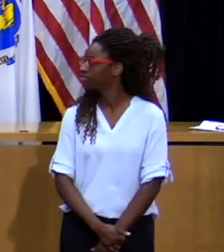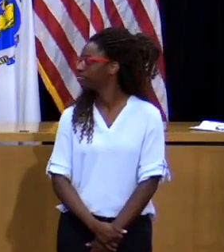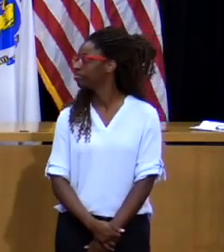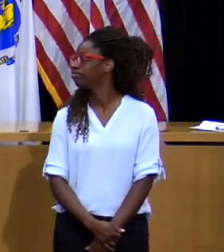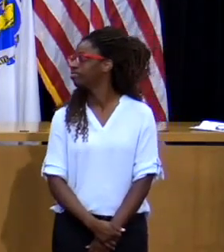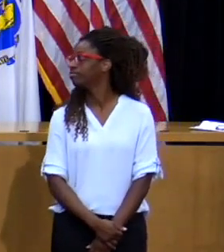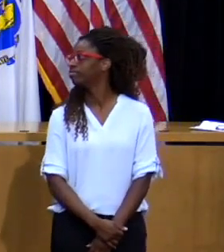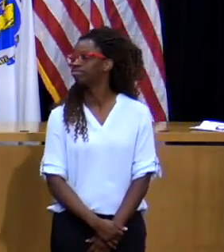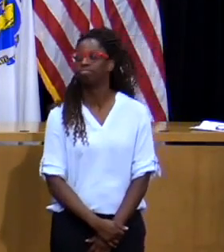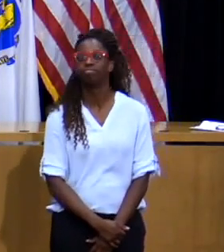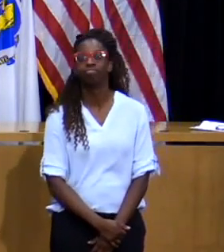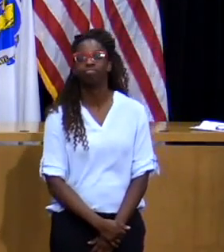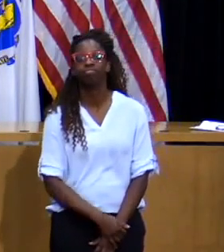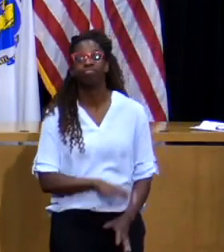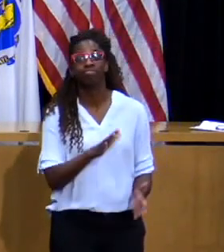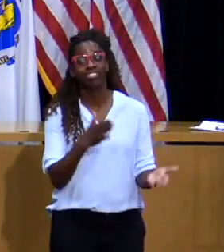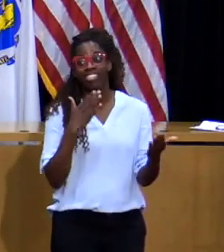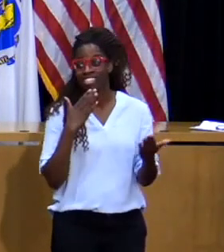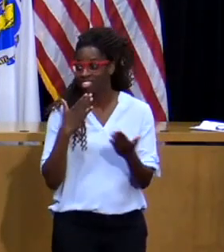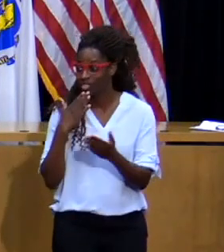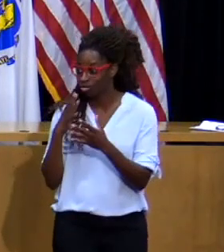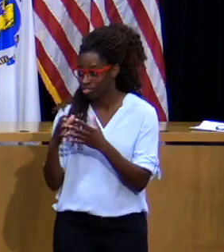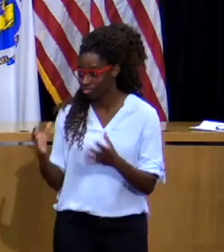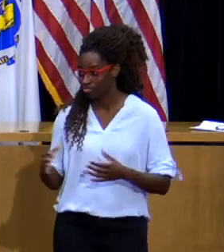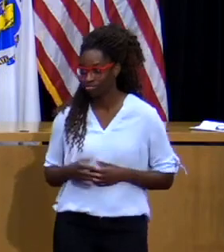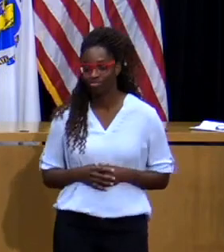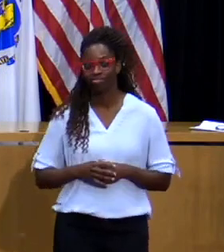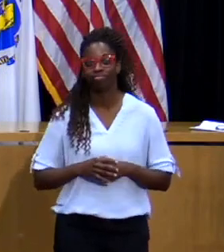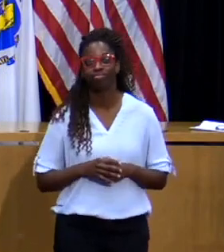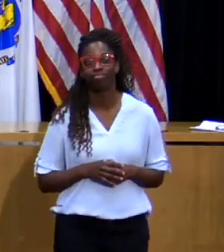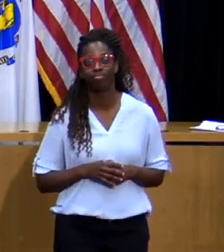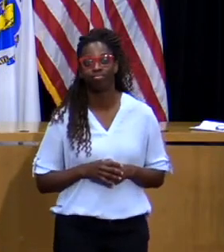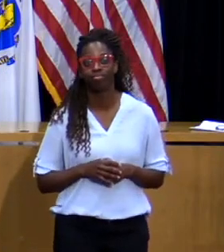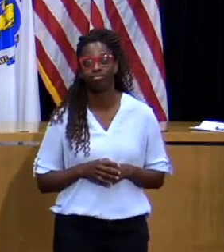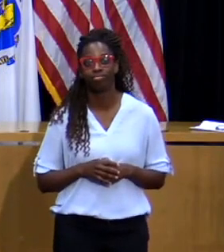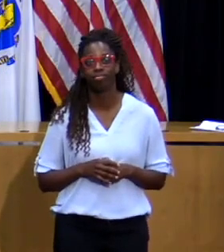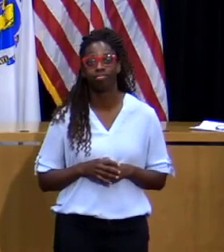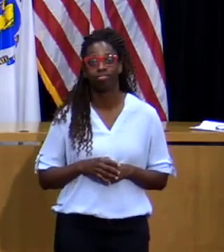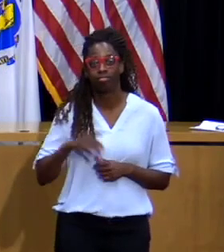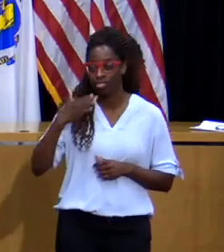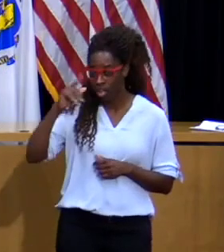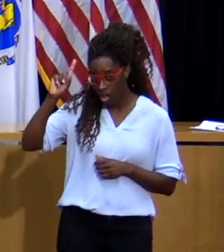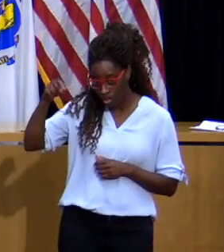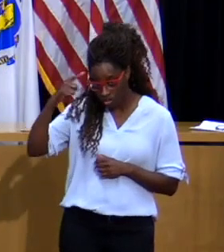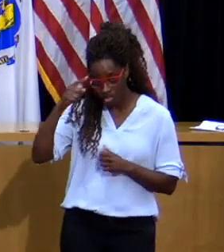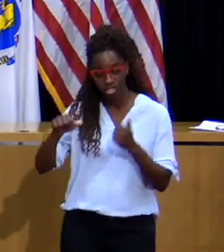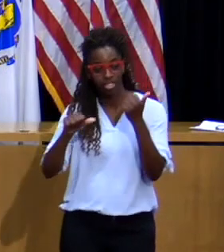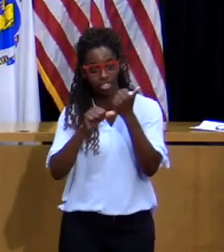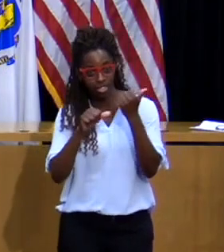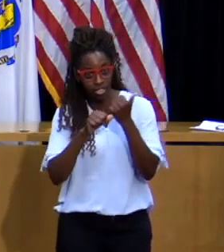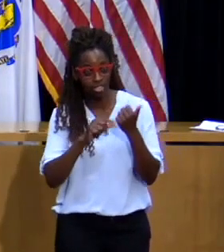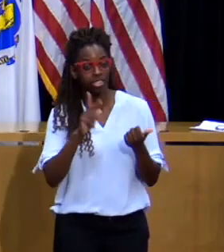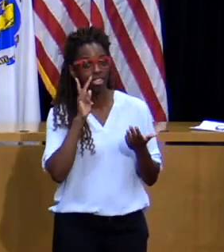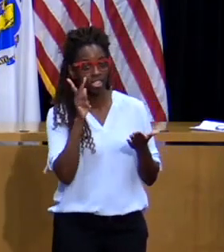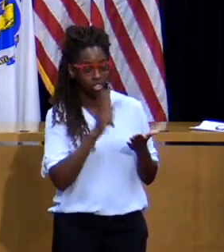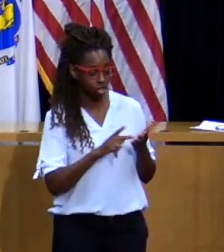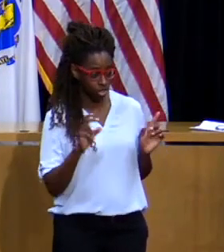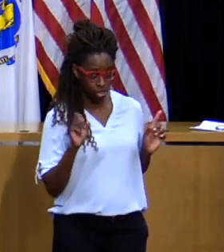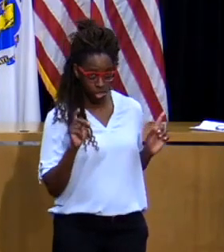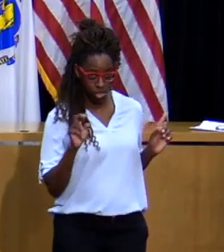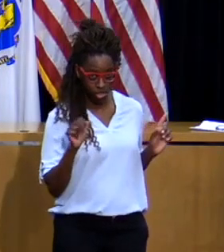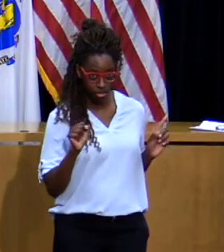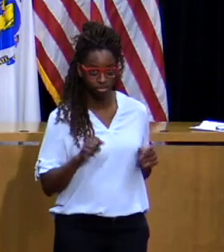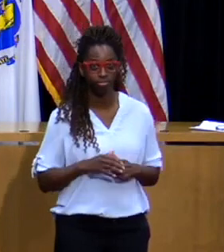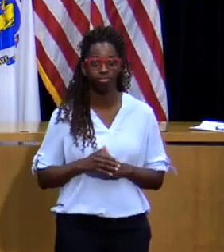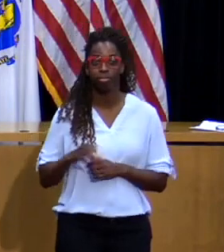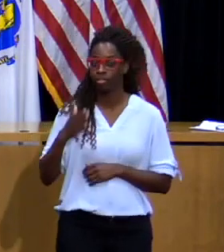Thank you very much, Governor, Lieutenant Governor, Secretary Sutters, and Dr. Bittinger. It